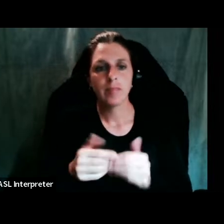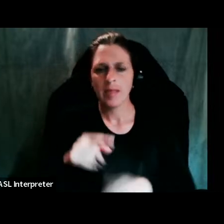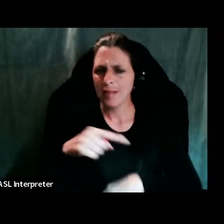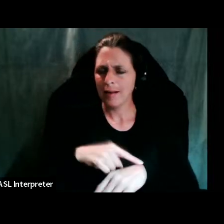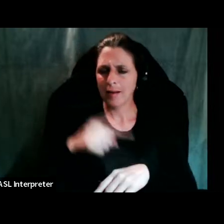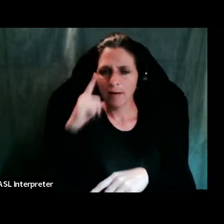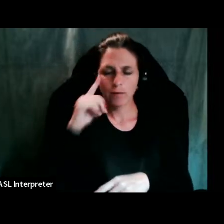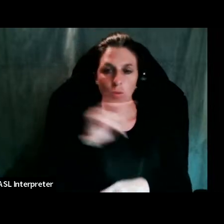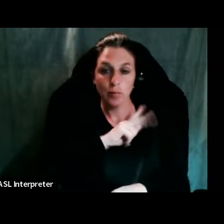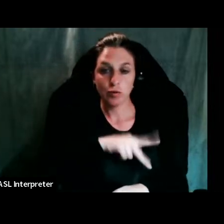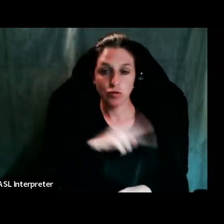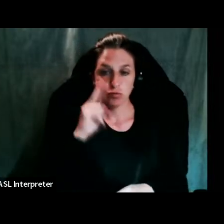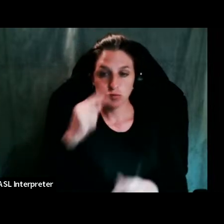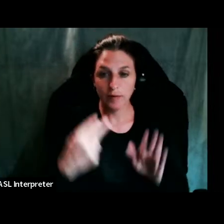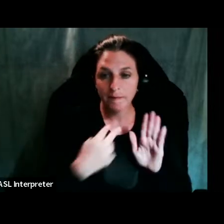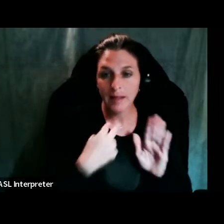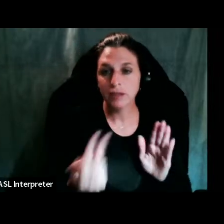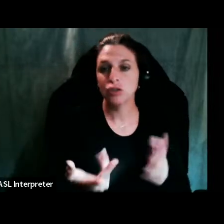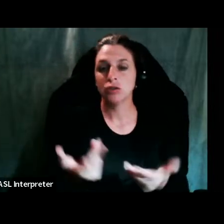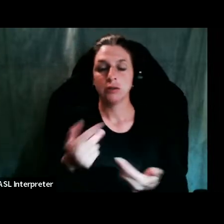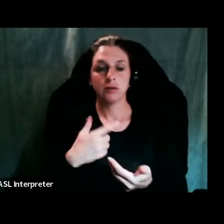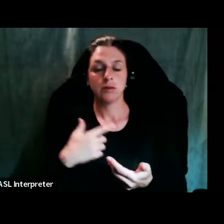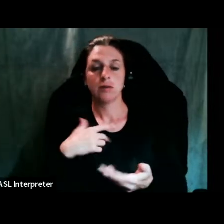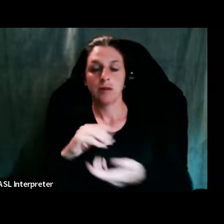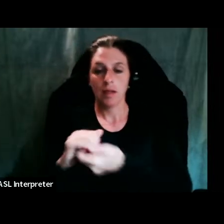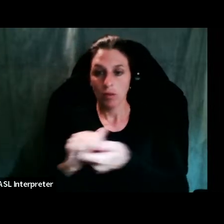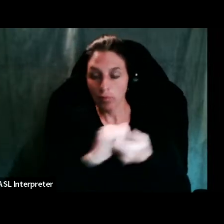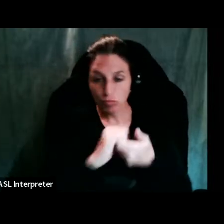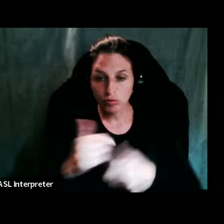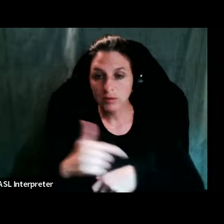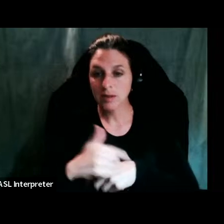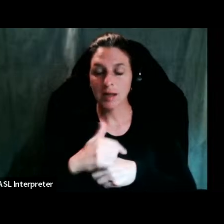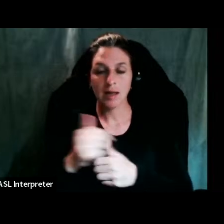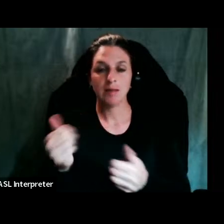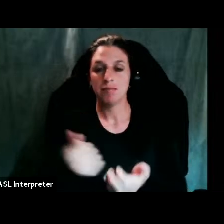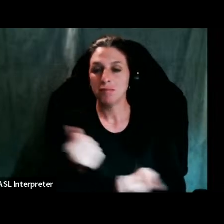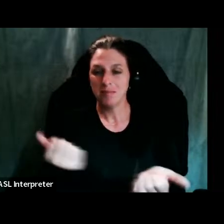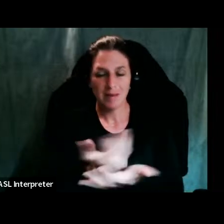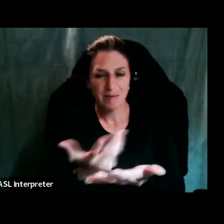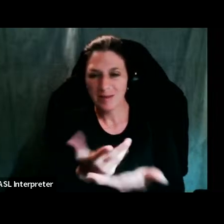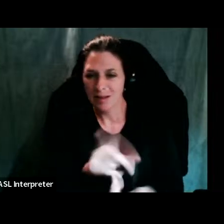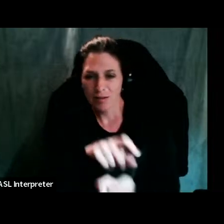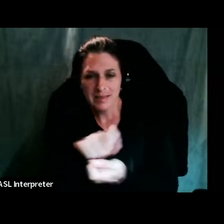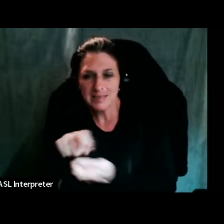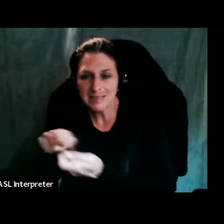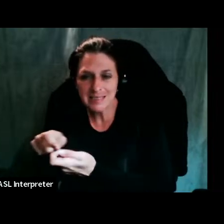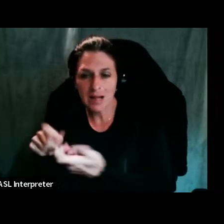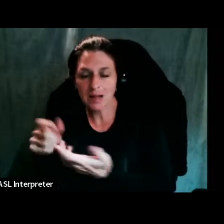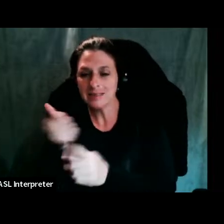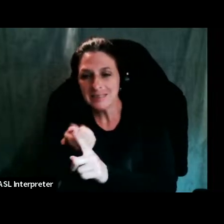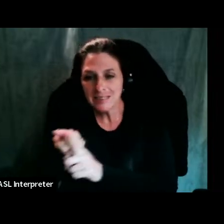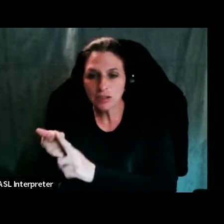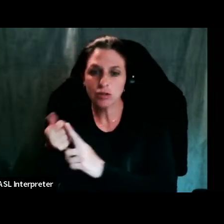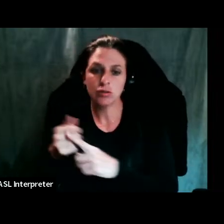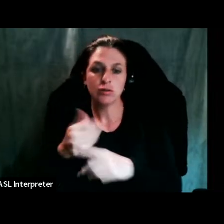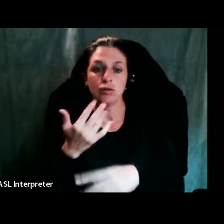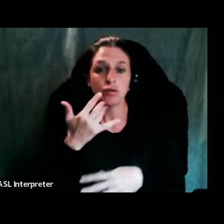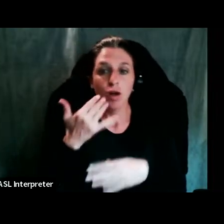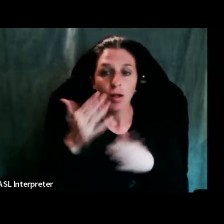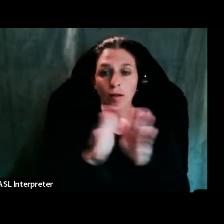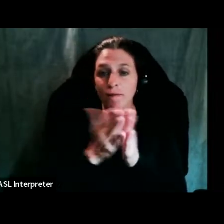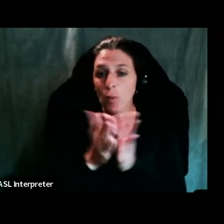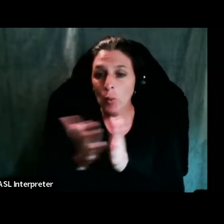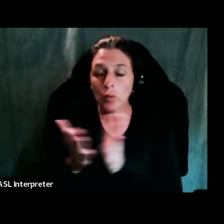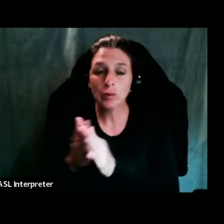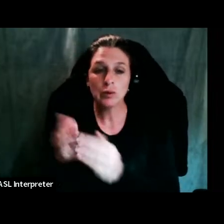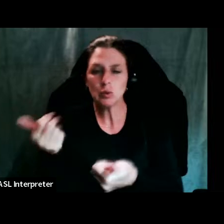the collaboration time, all of that, every detail. The colored folders and, what groups you were in